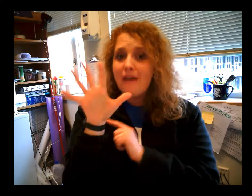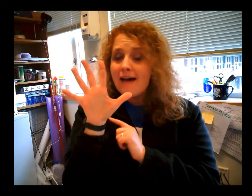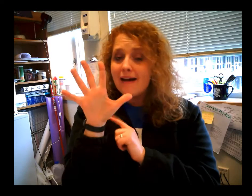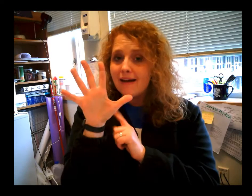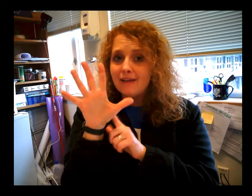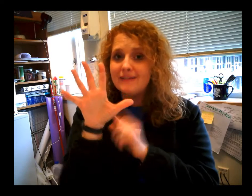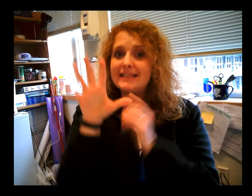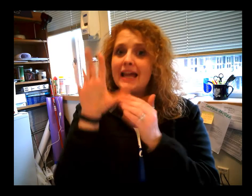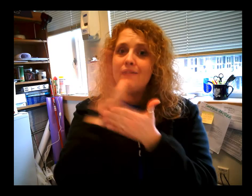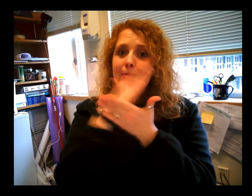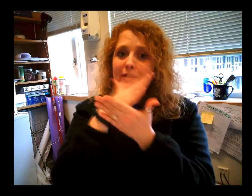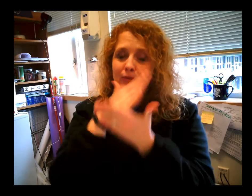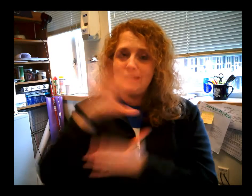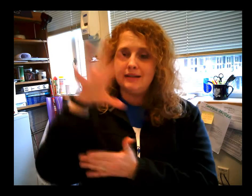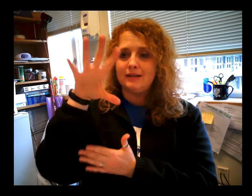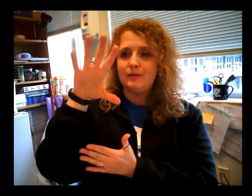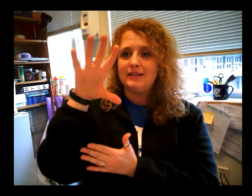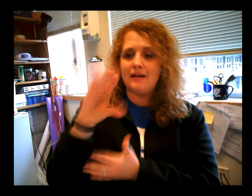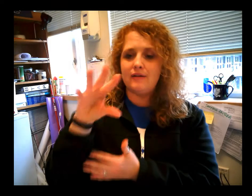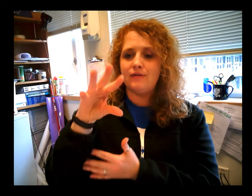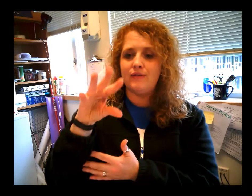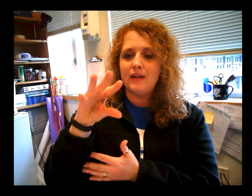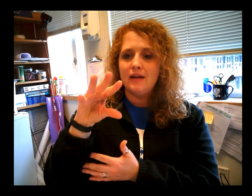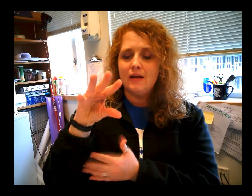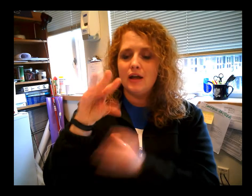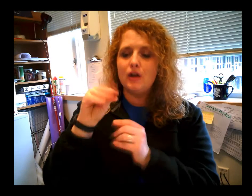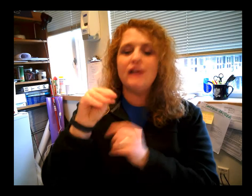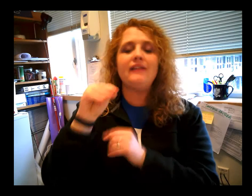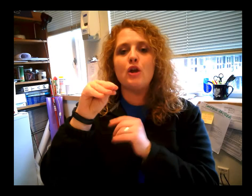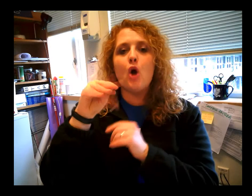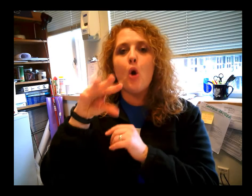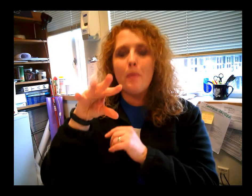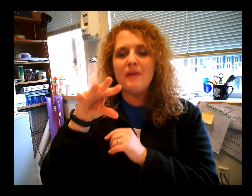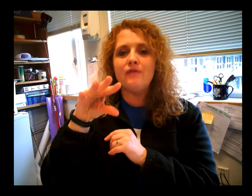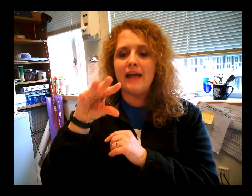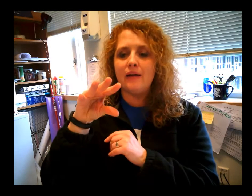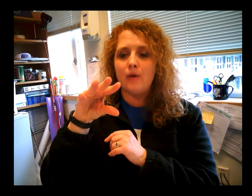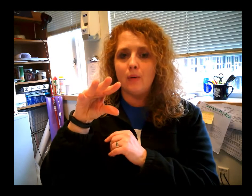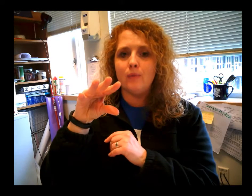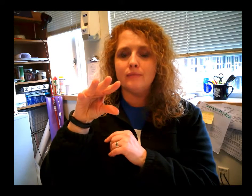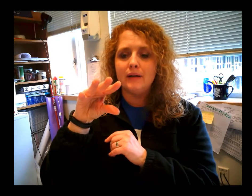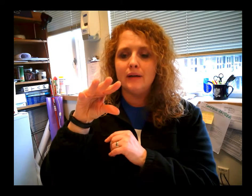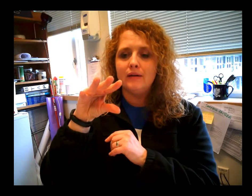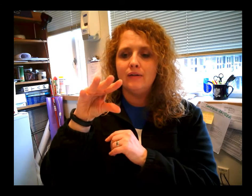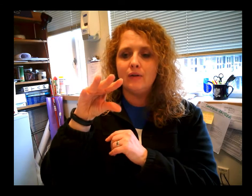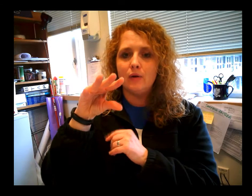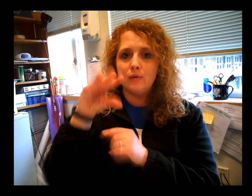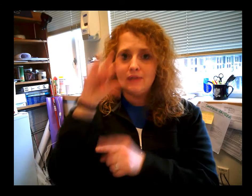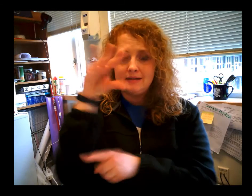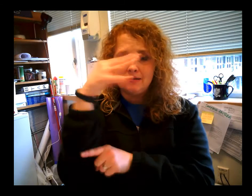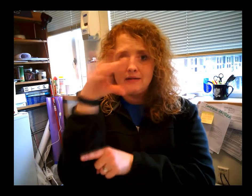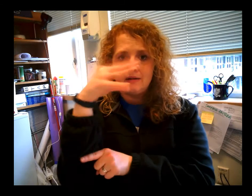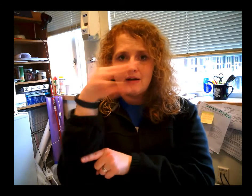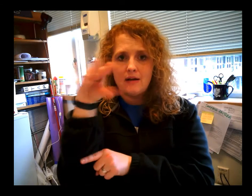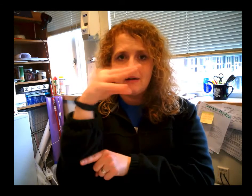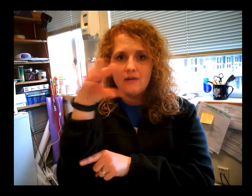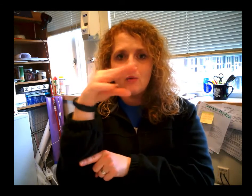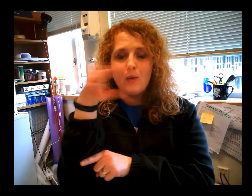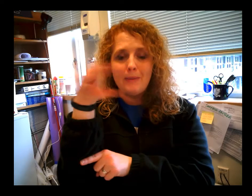5. It's kind of in between. So it's kind of, and it's like an open flat O. So this,